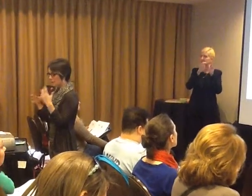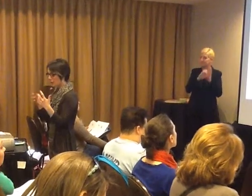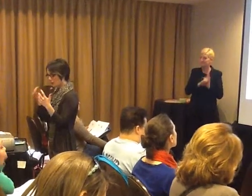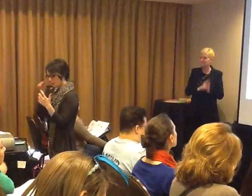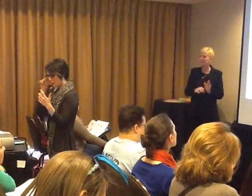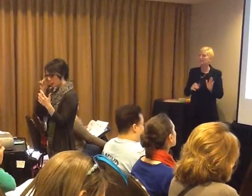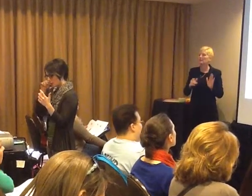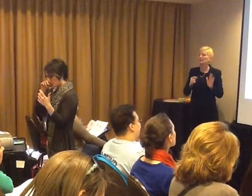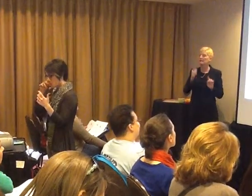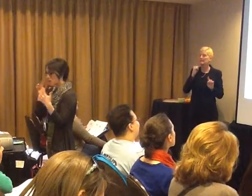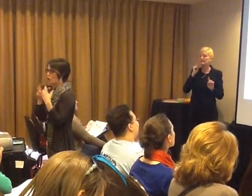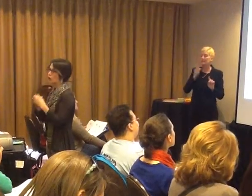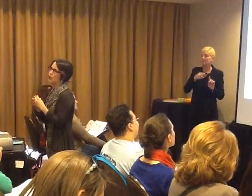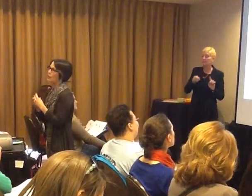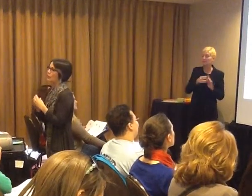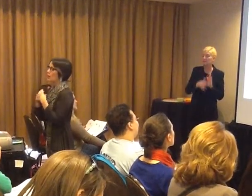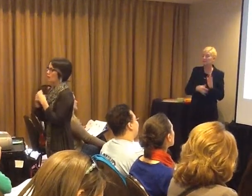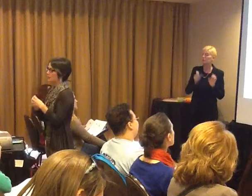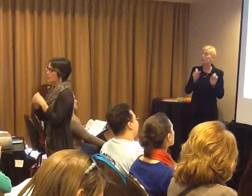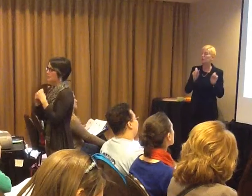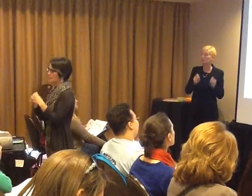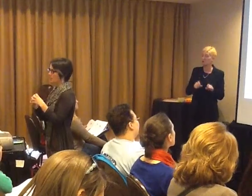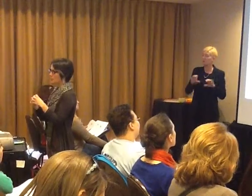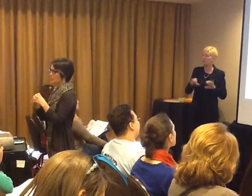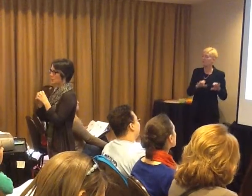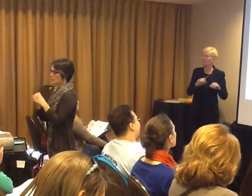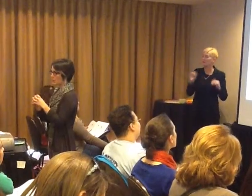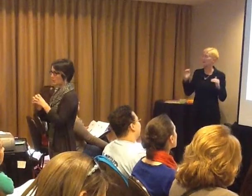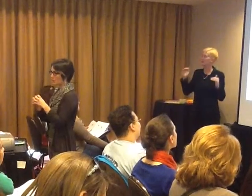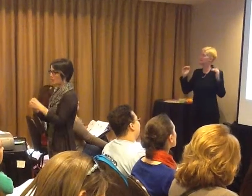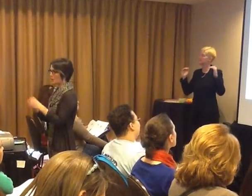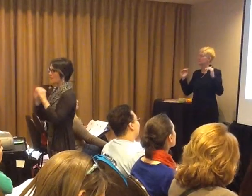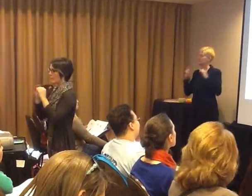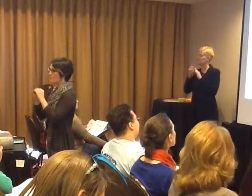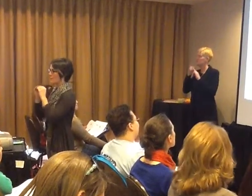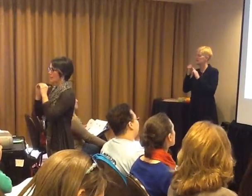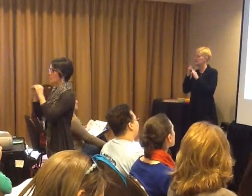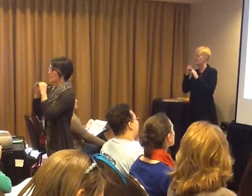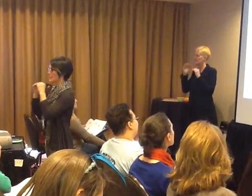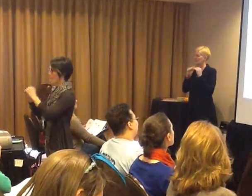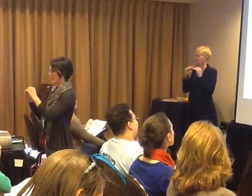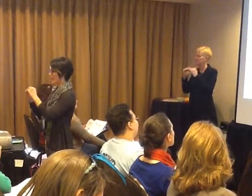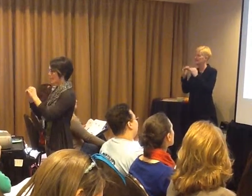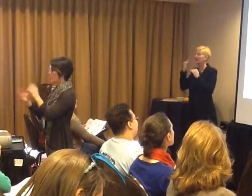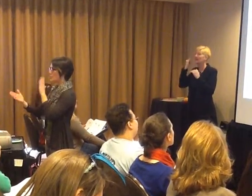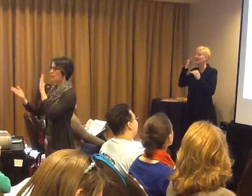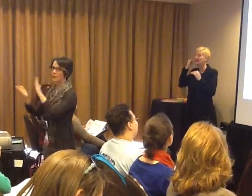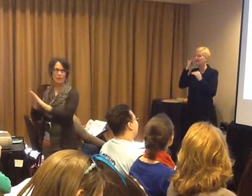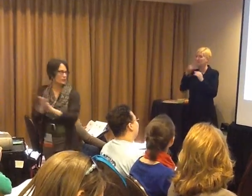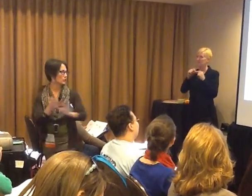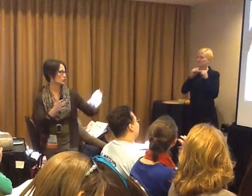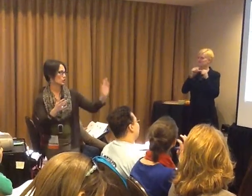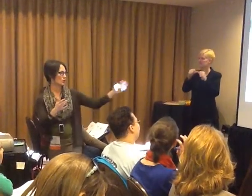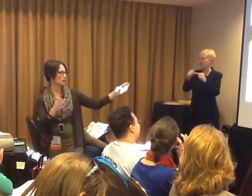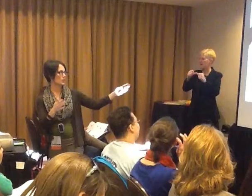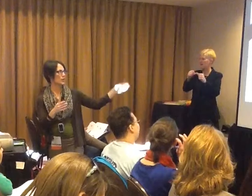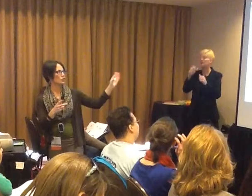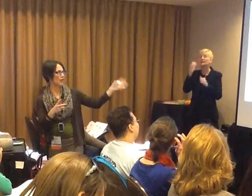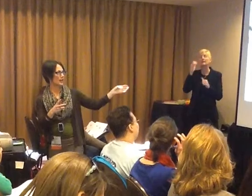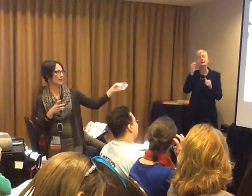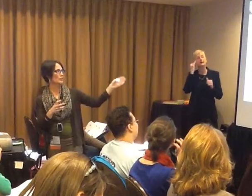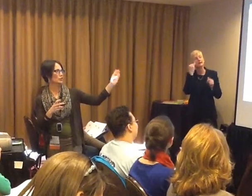the deaf and hard of hearing students could perform similarly to their hearing peers if it was static. So if you